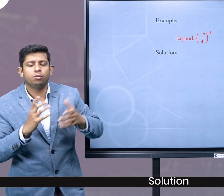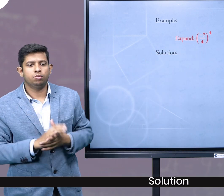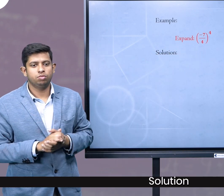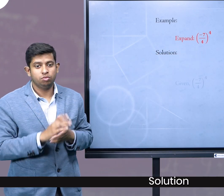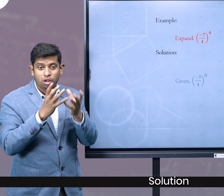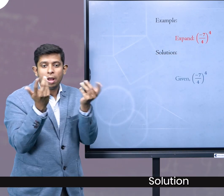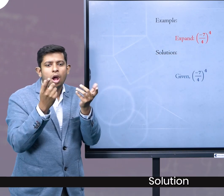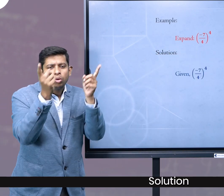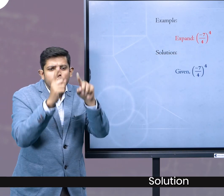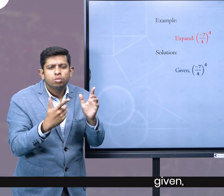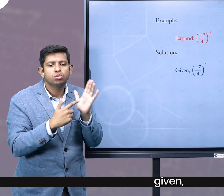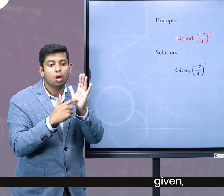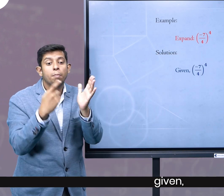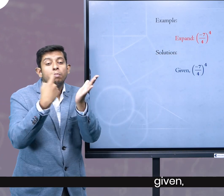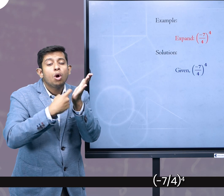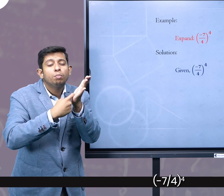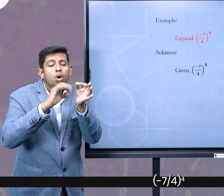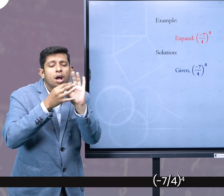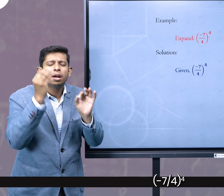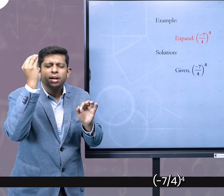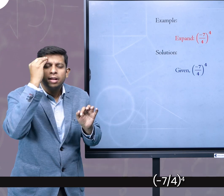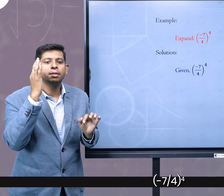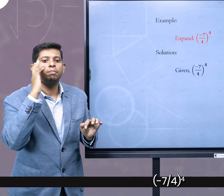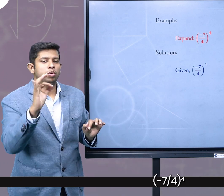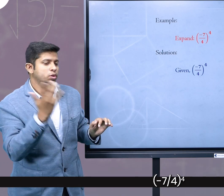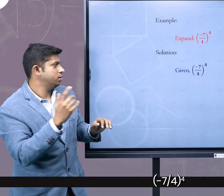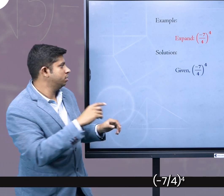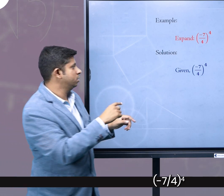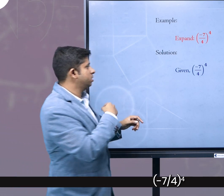Solution. Given minus 7 by 4 whole to the power of 4.